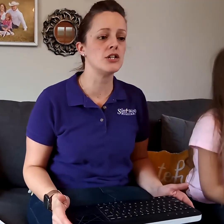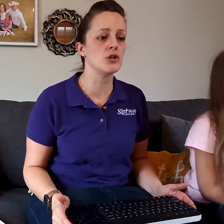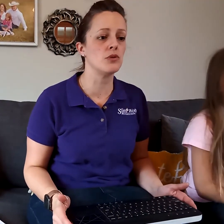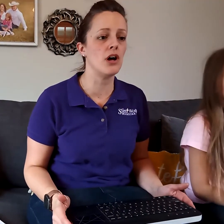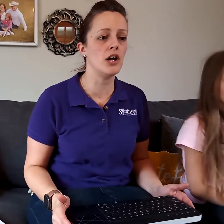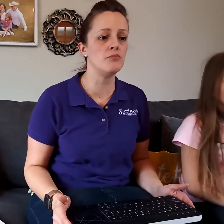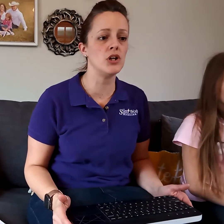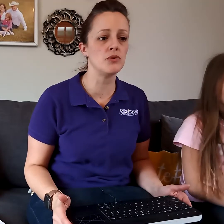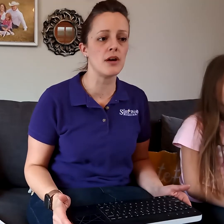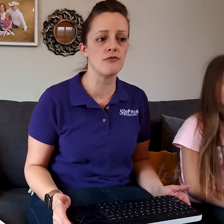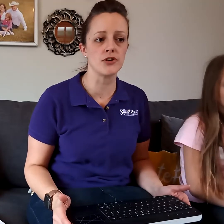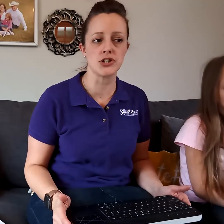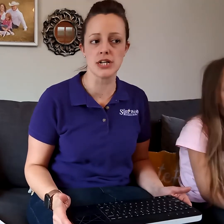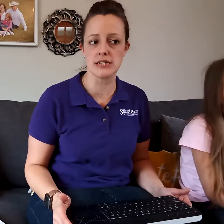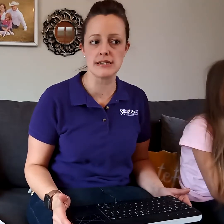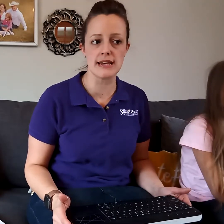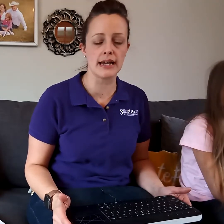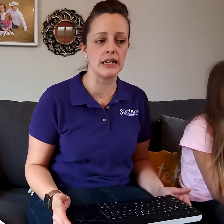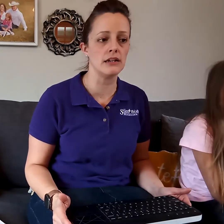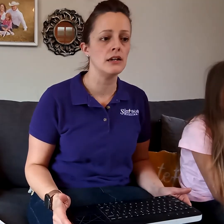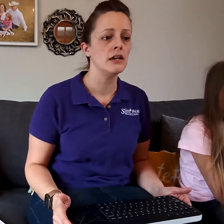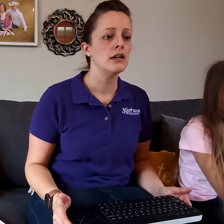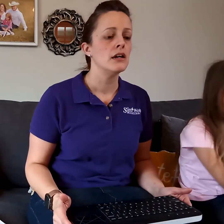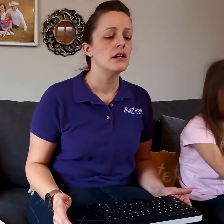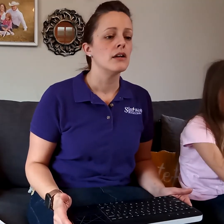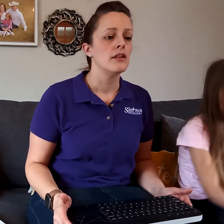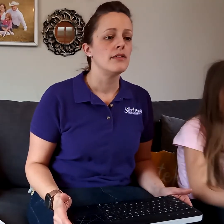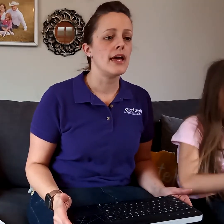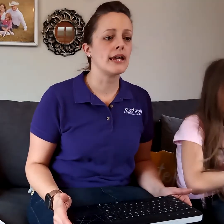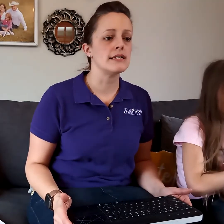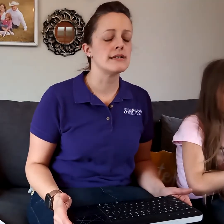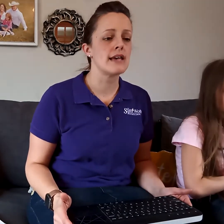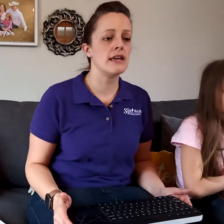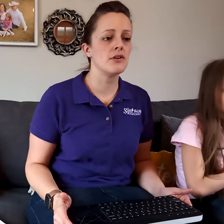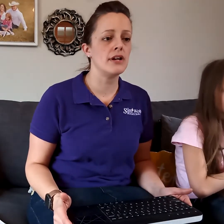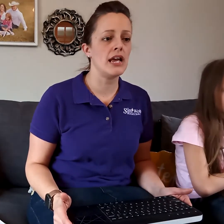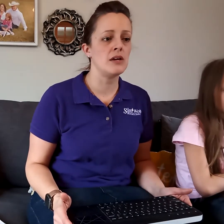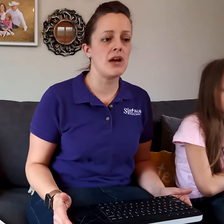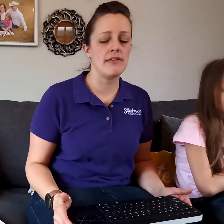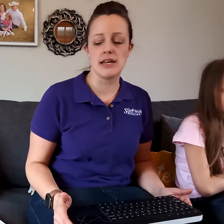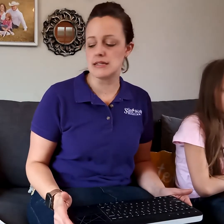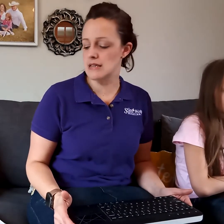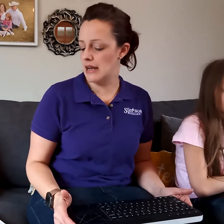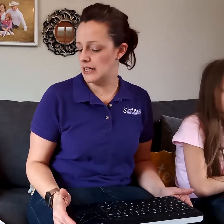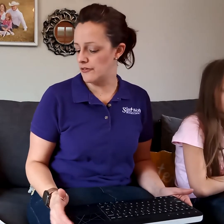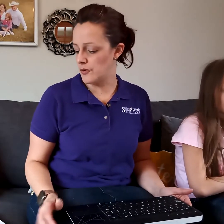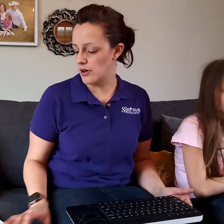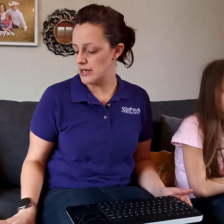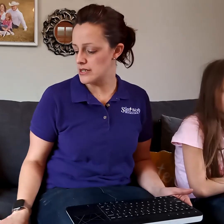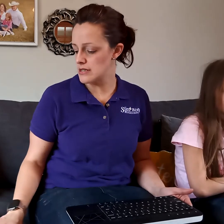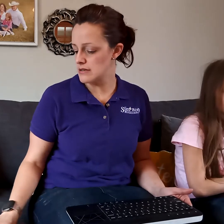will unmute them for just a second, they can say their name and then sign it for us.